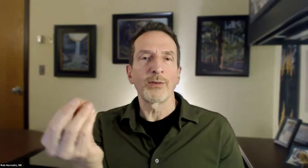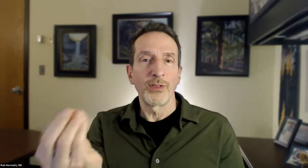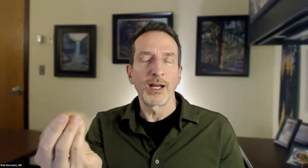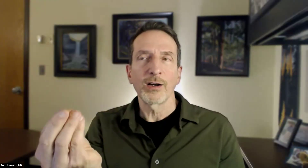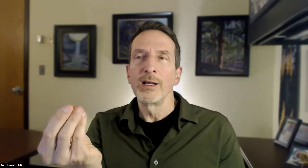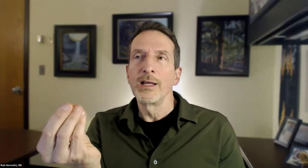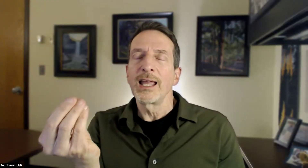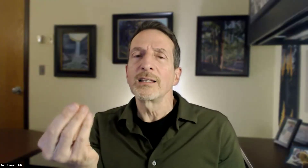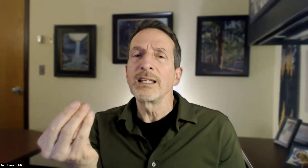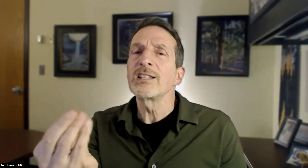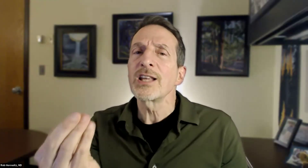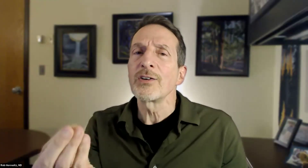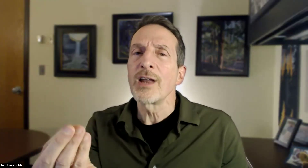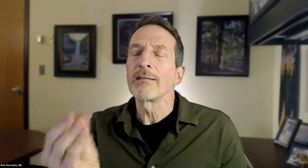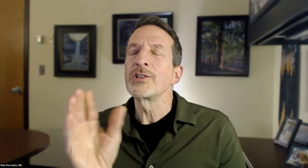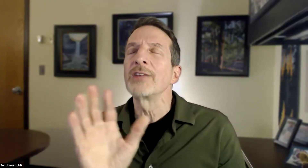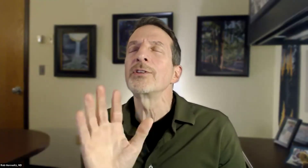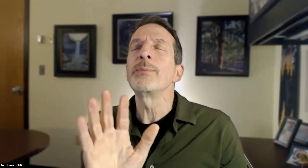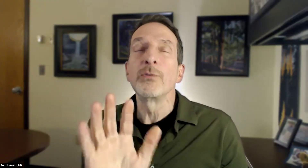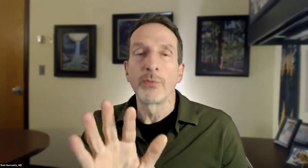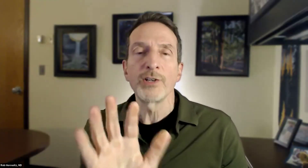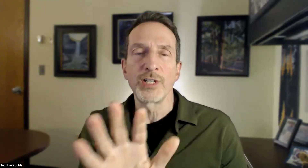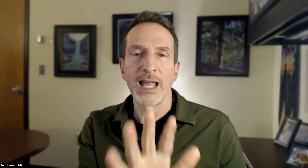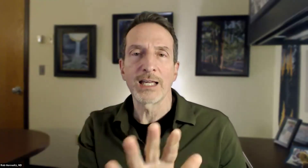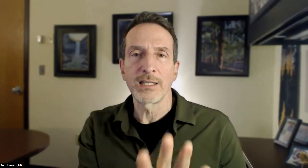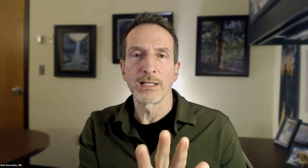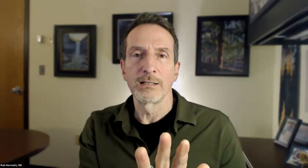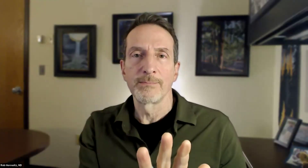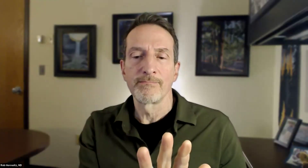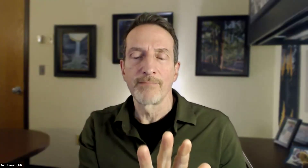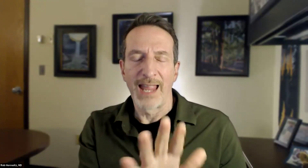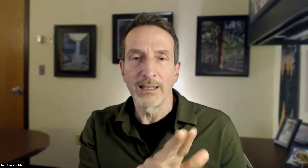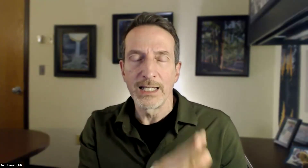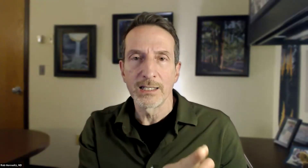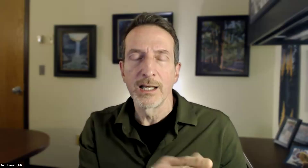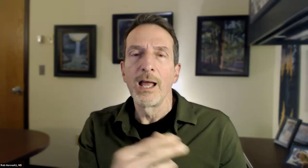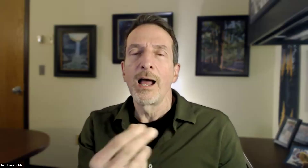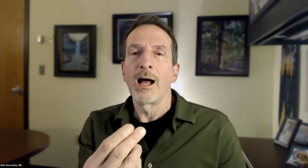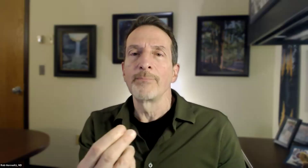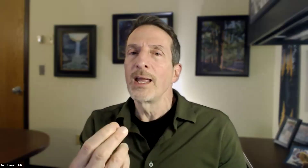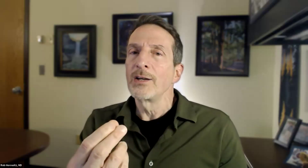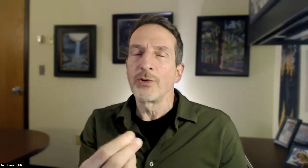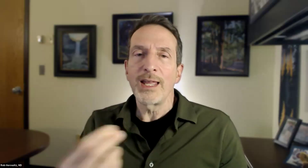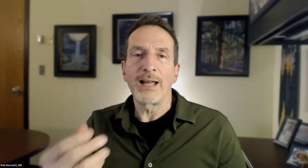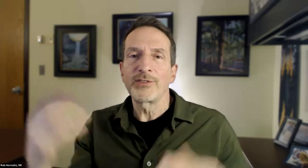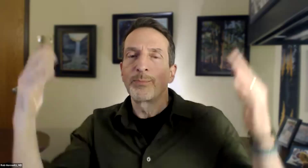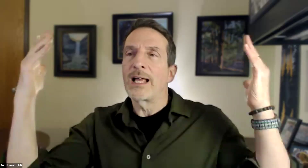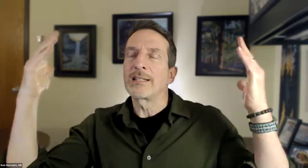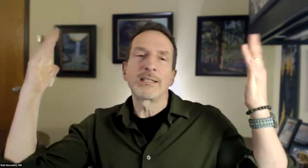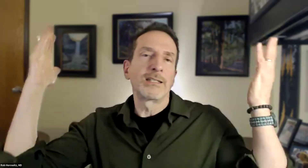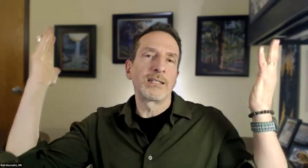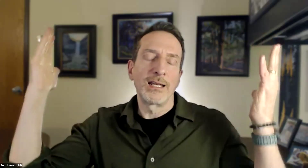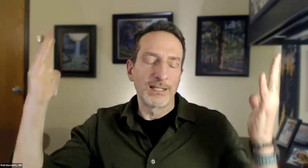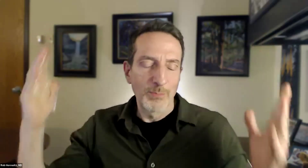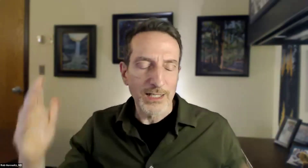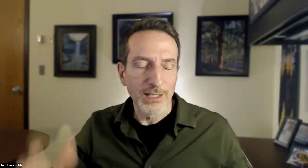this without at least their knowledge and their begrudging assent, at least. Um, do they have to